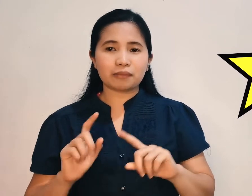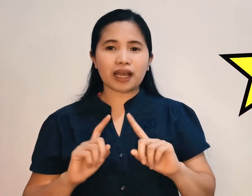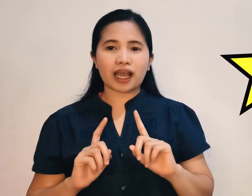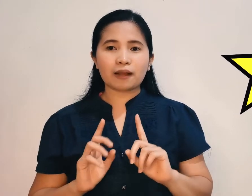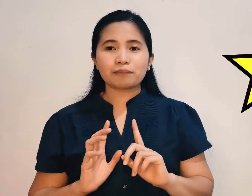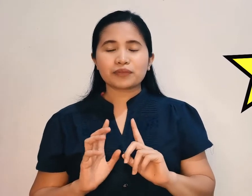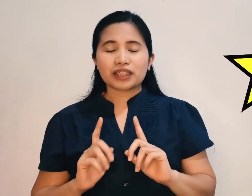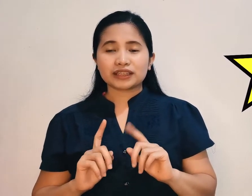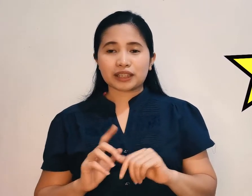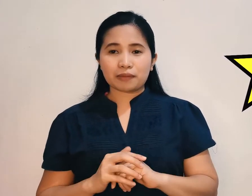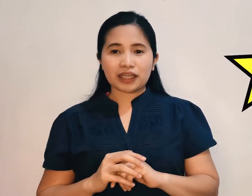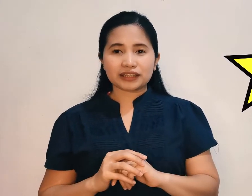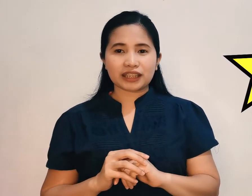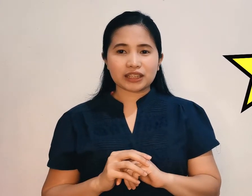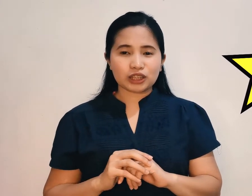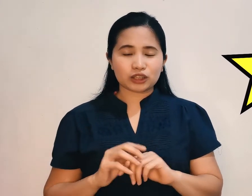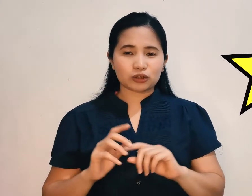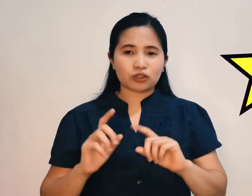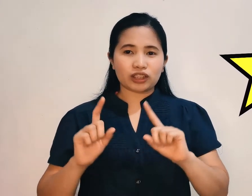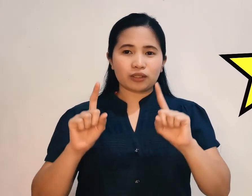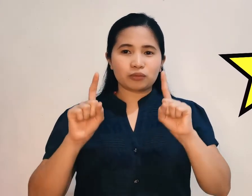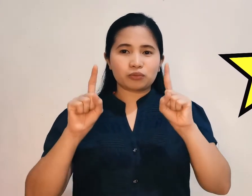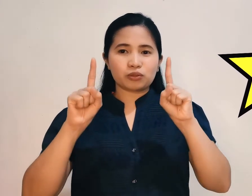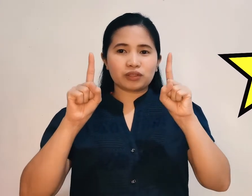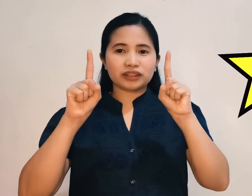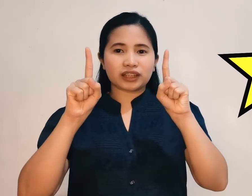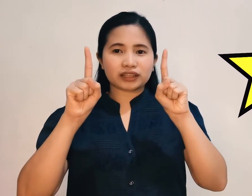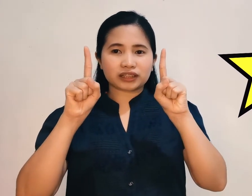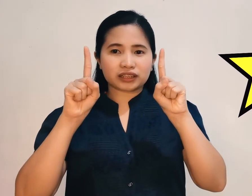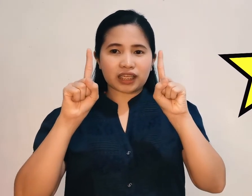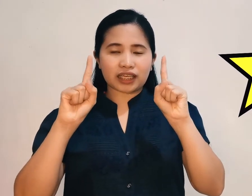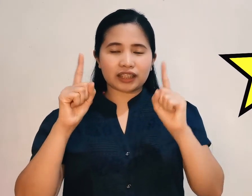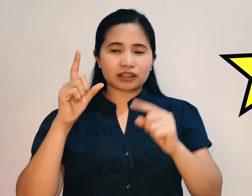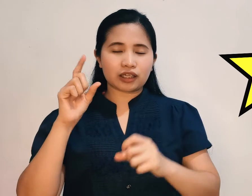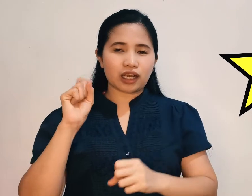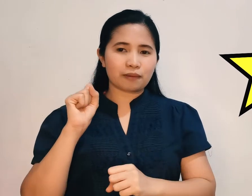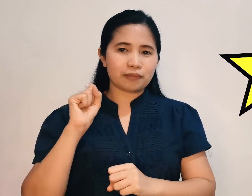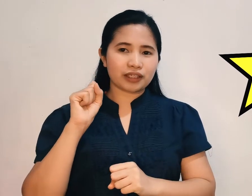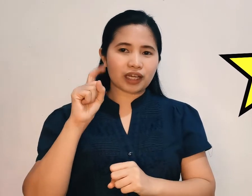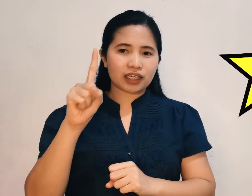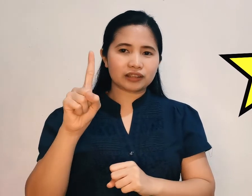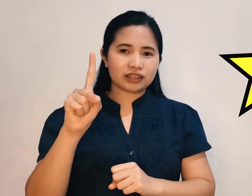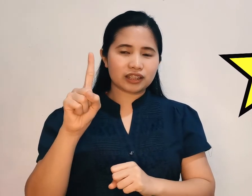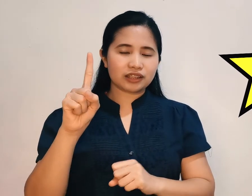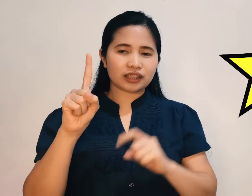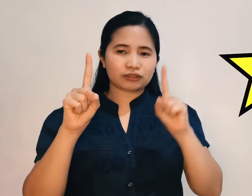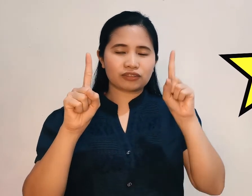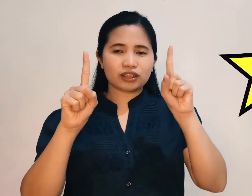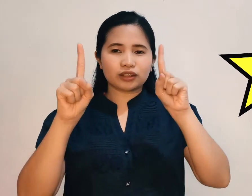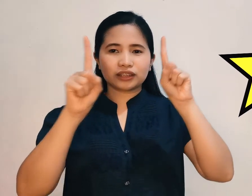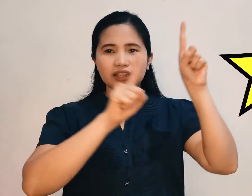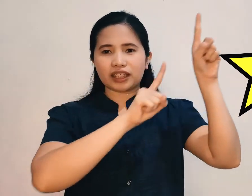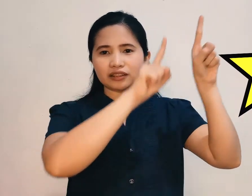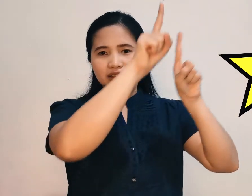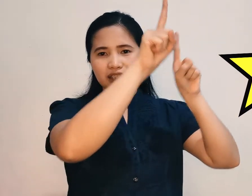iba sa mga senya. So we will just like make an index finger, then